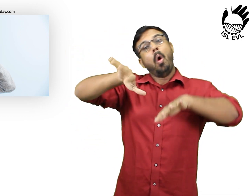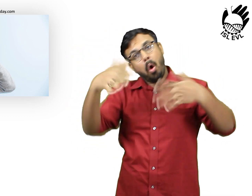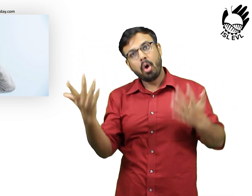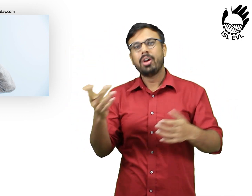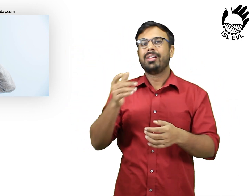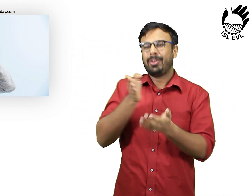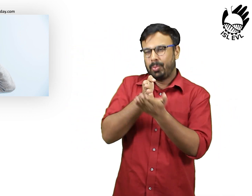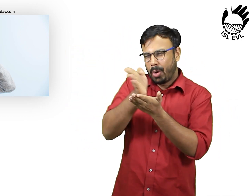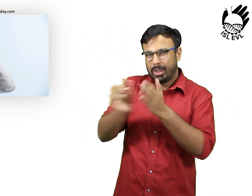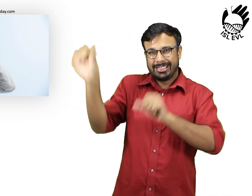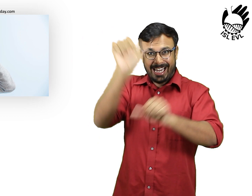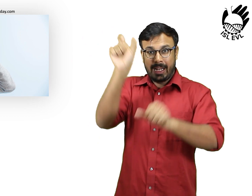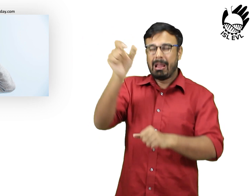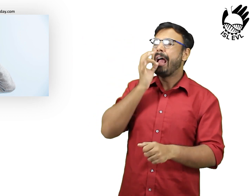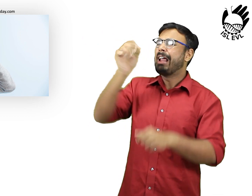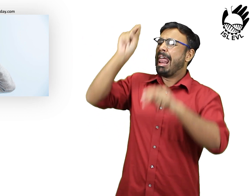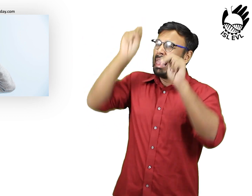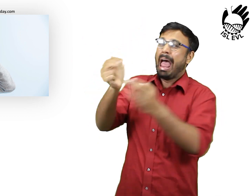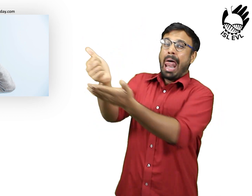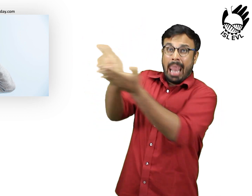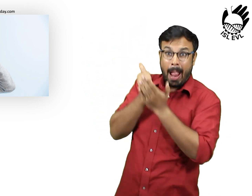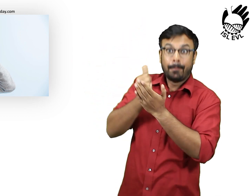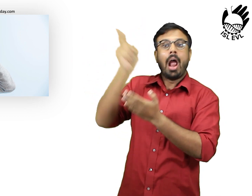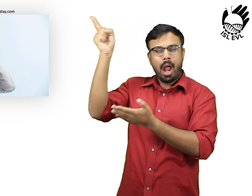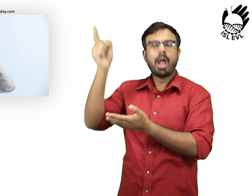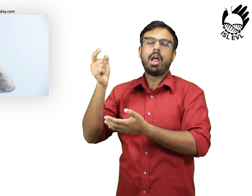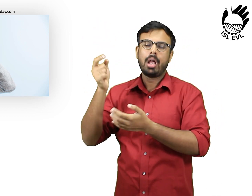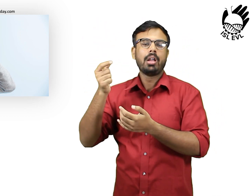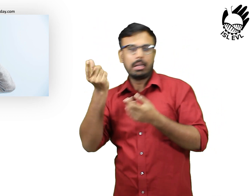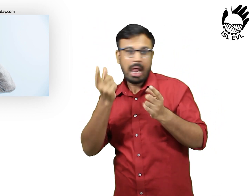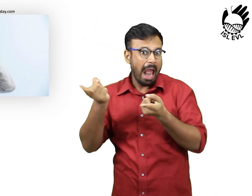If chemicals are splashed into the eyes, help must be sought immediately.